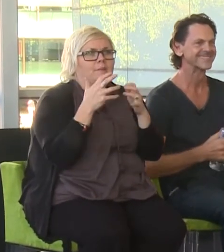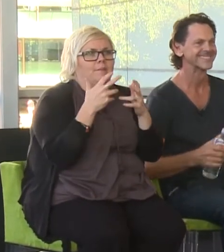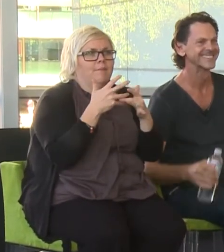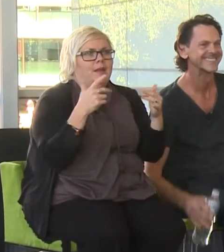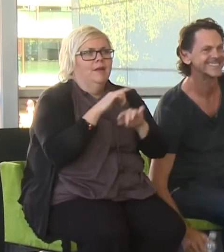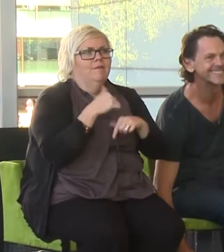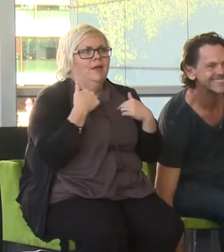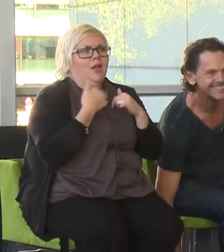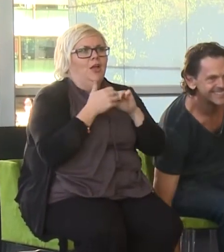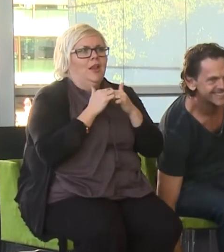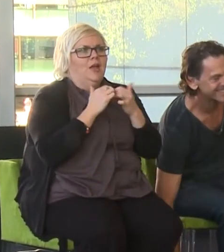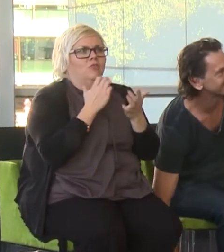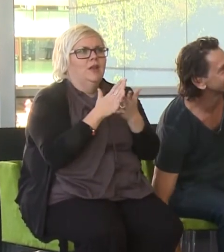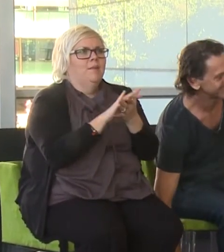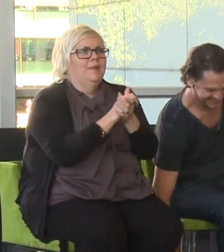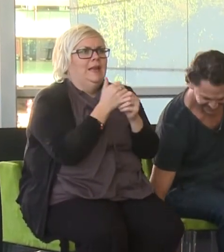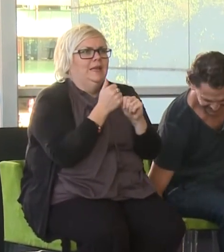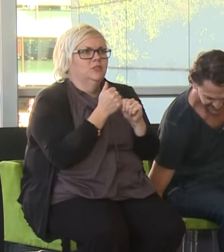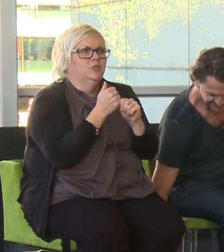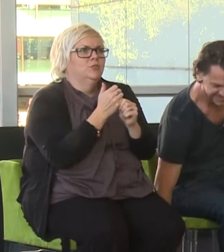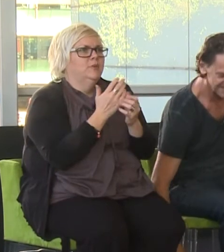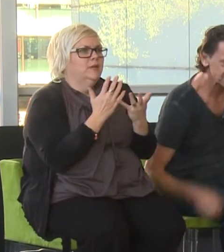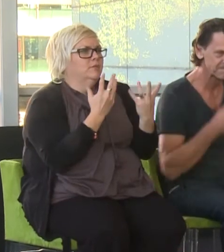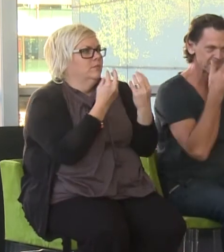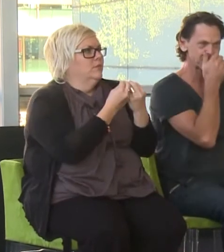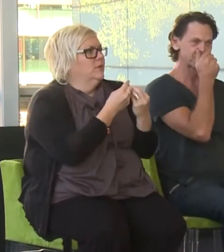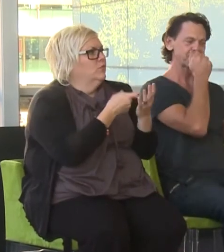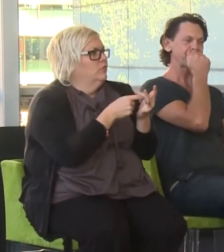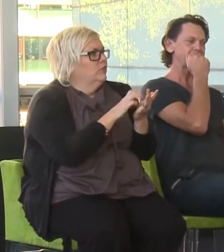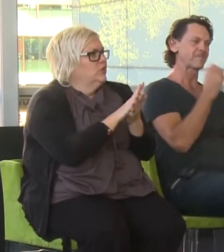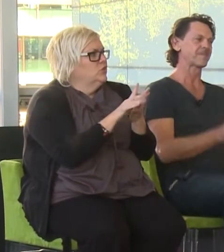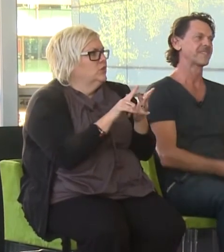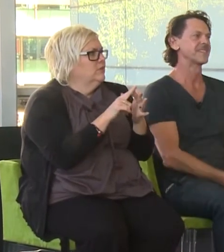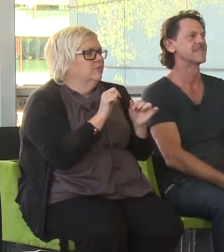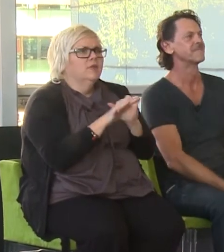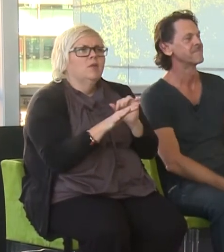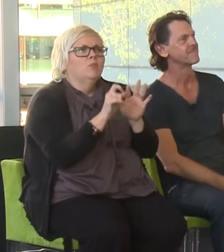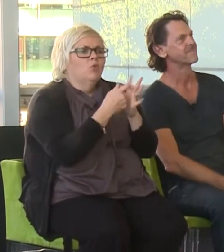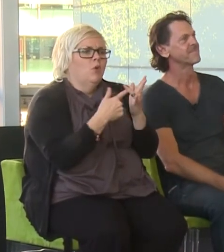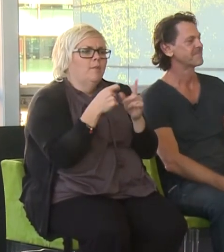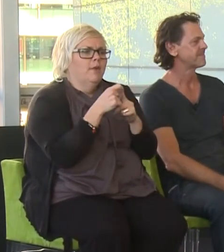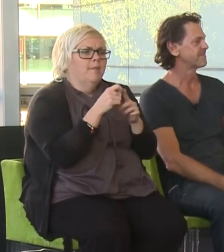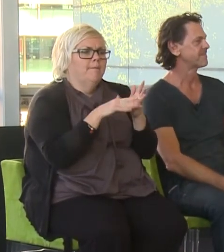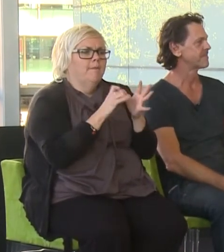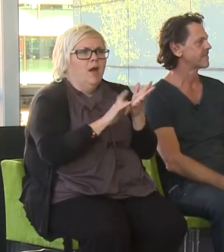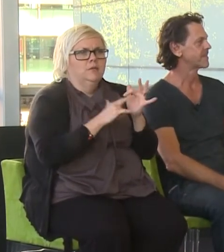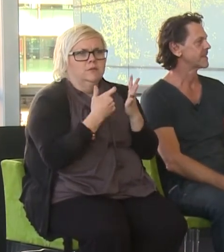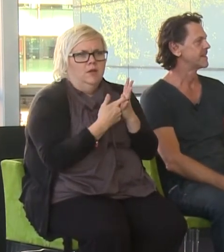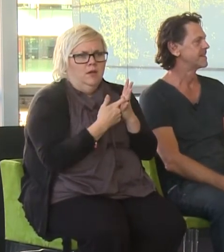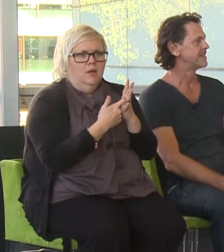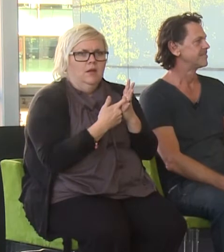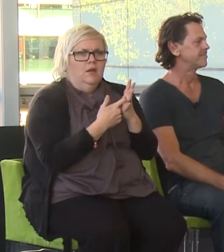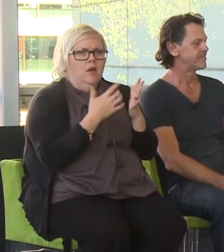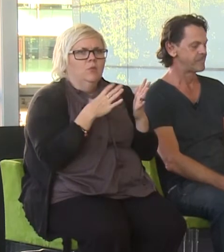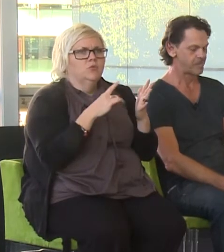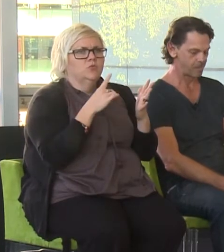to be sharing the stage with Richie, our fearless props master. I'm honoured to be given the opportunity to